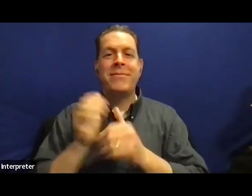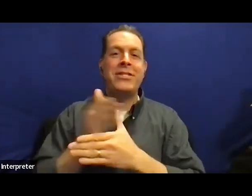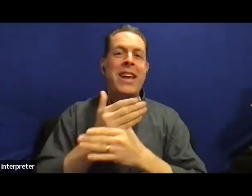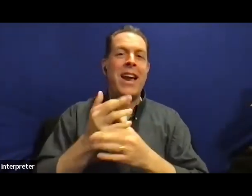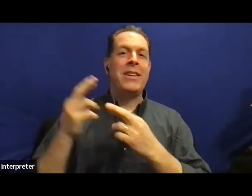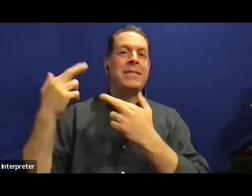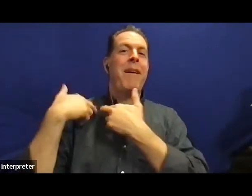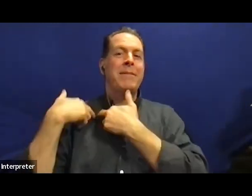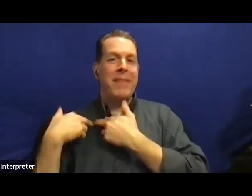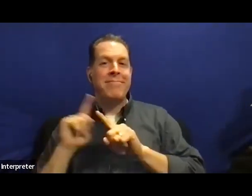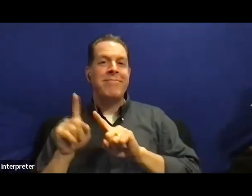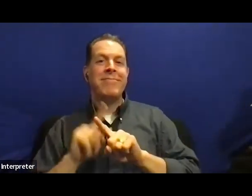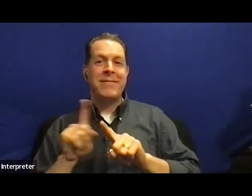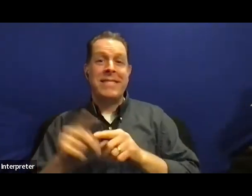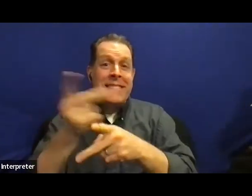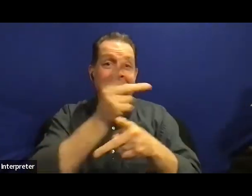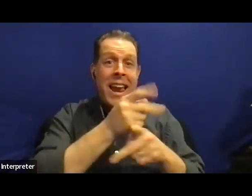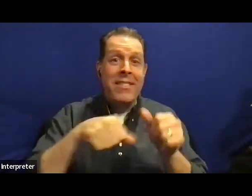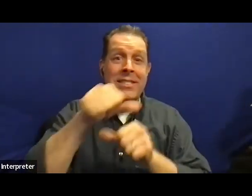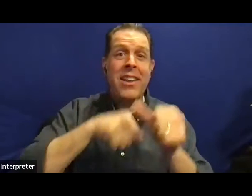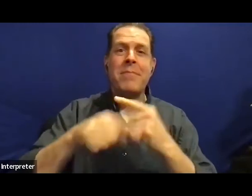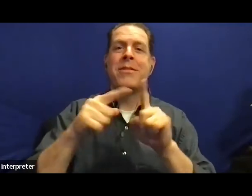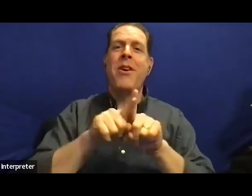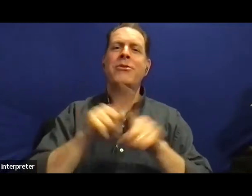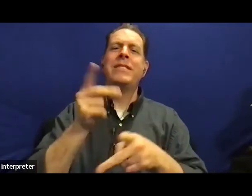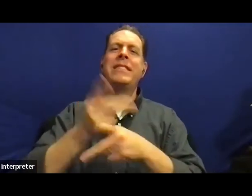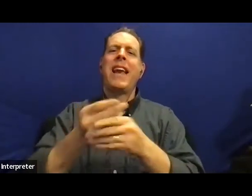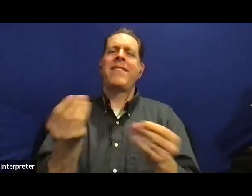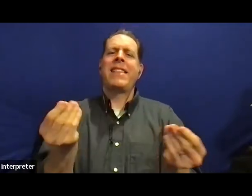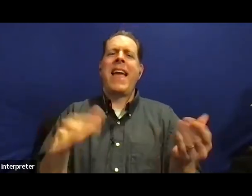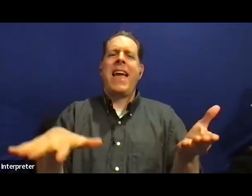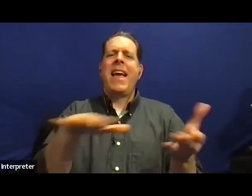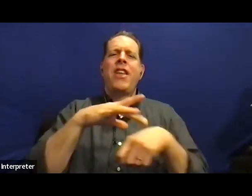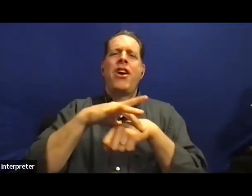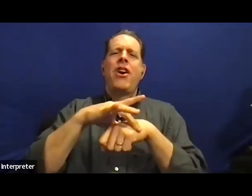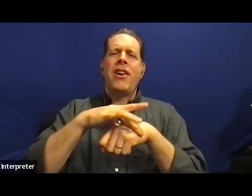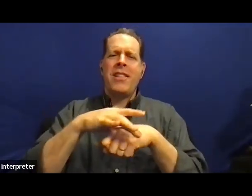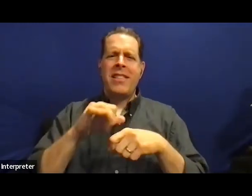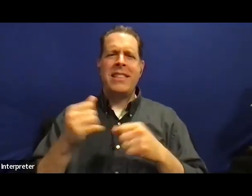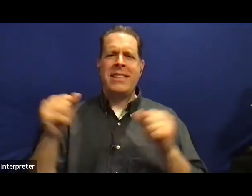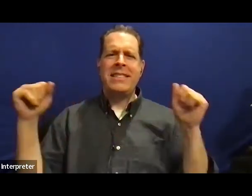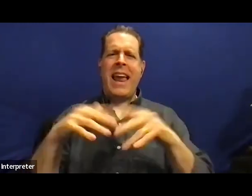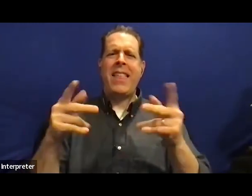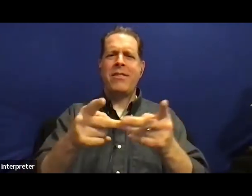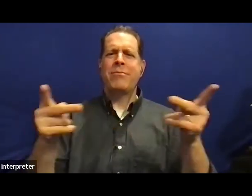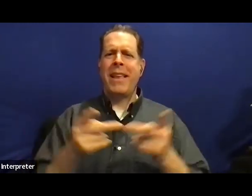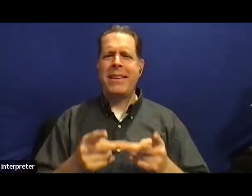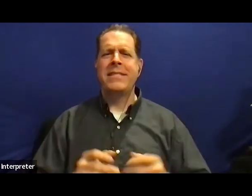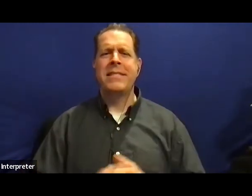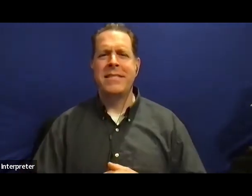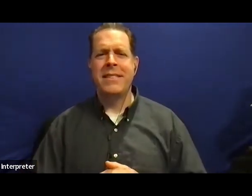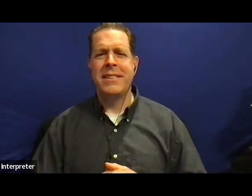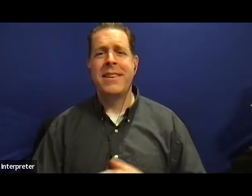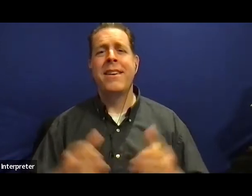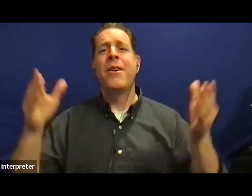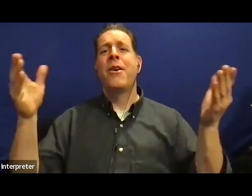take care of one another, but also to take care of this land, this earth, this gathering place. So we